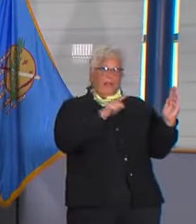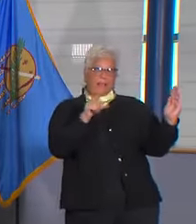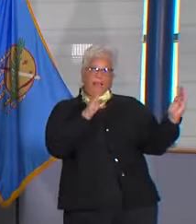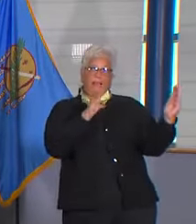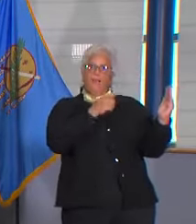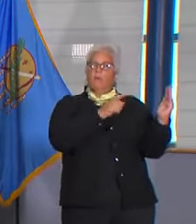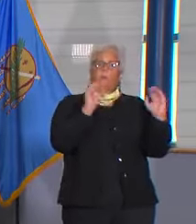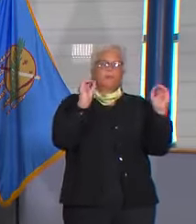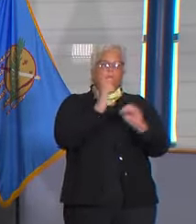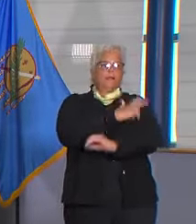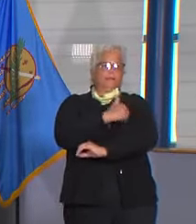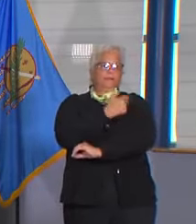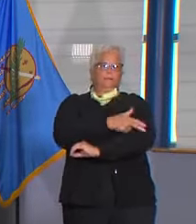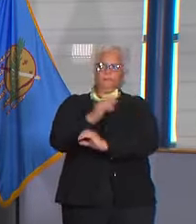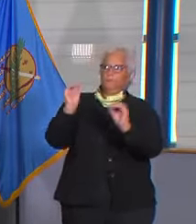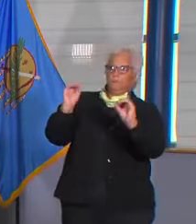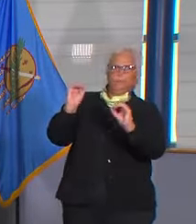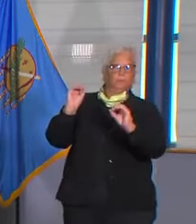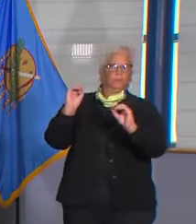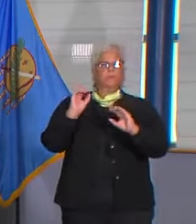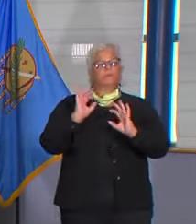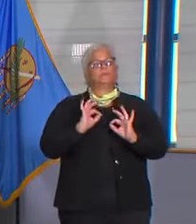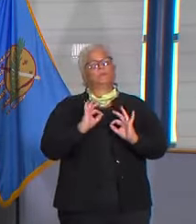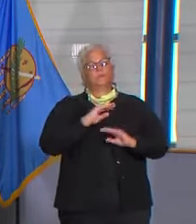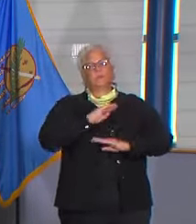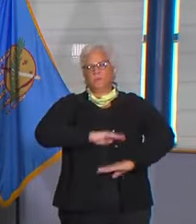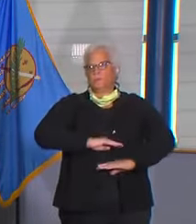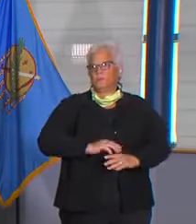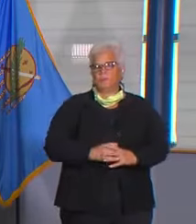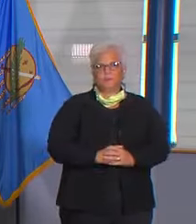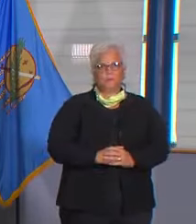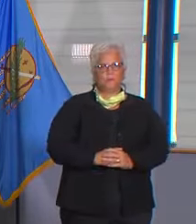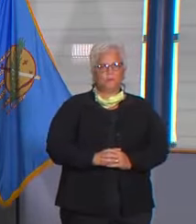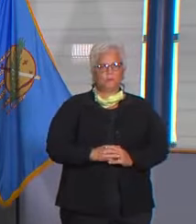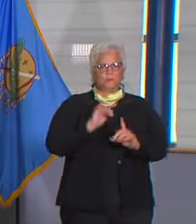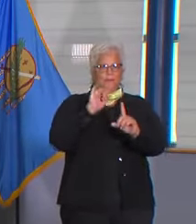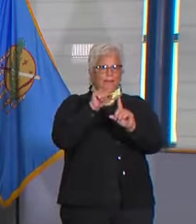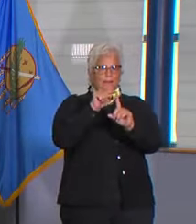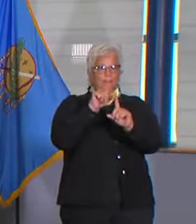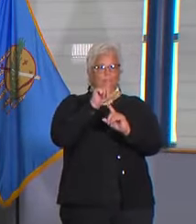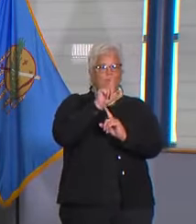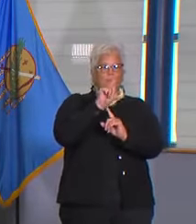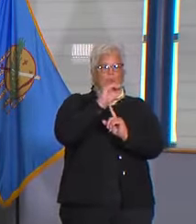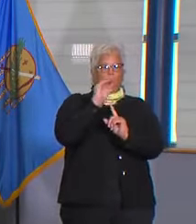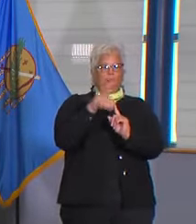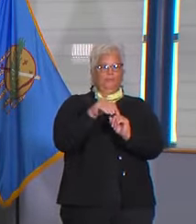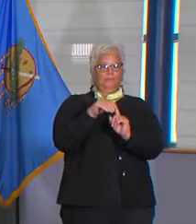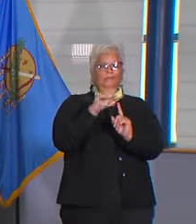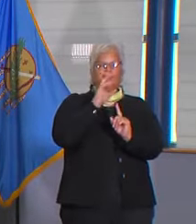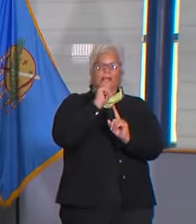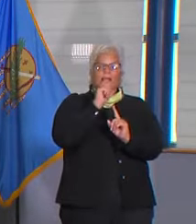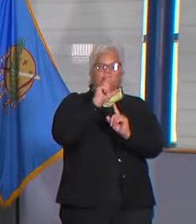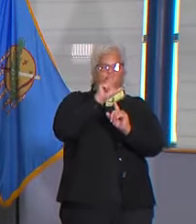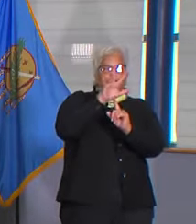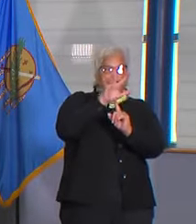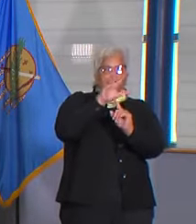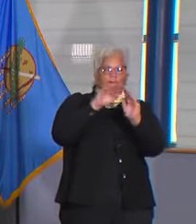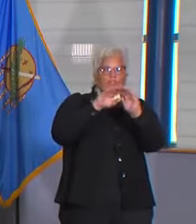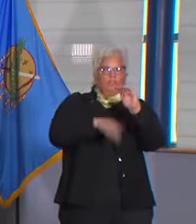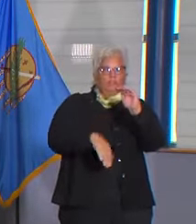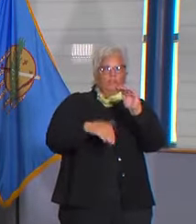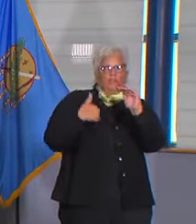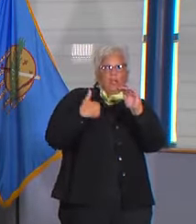hospitalizations are those in the 35 years of age and younger. City of Tulsa represents about 65% of all cases in